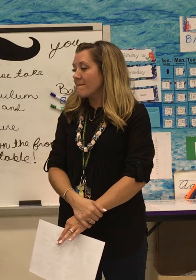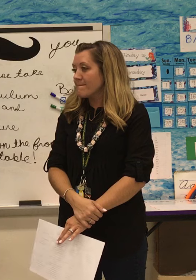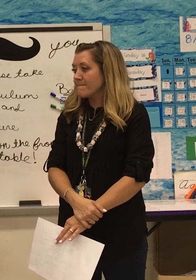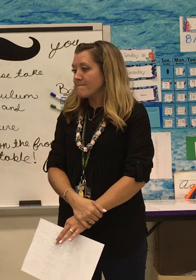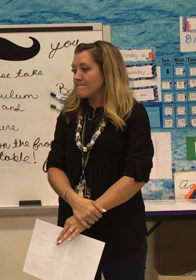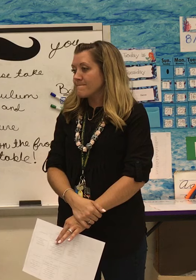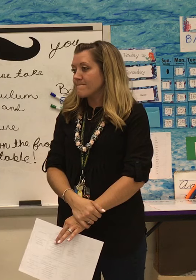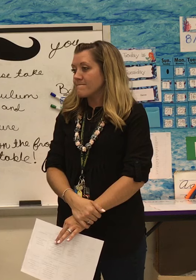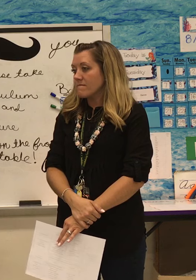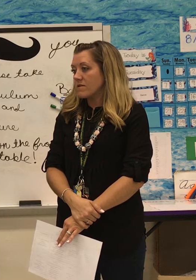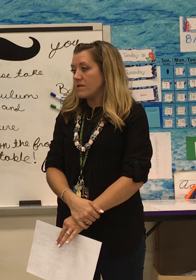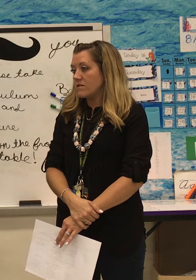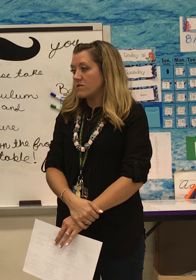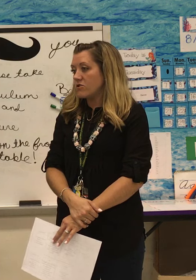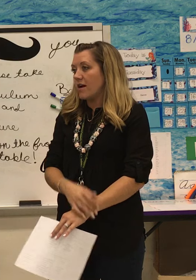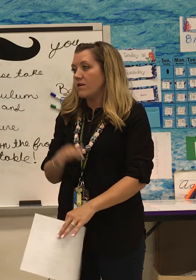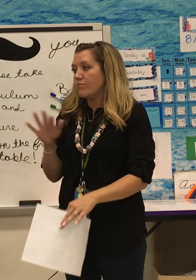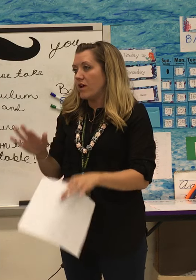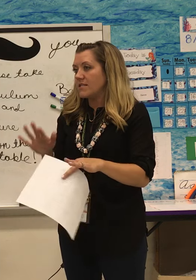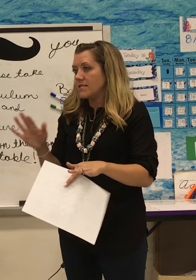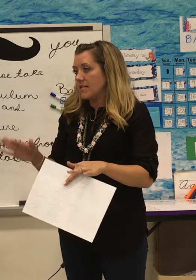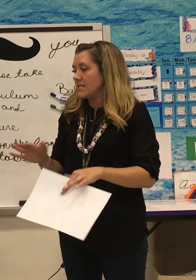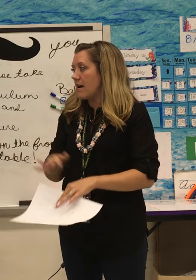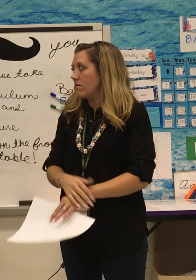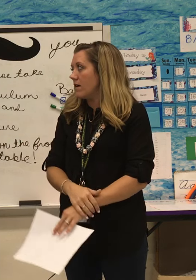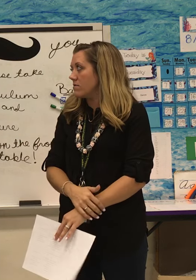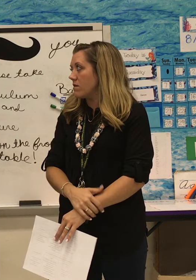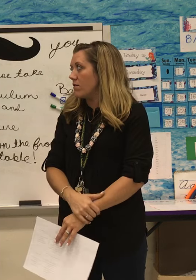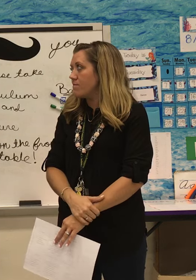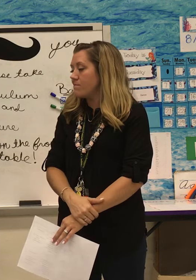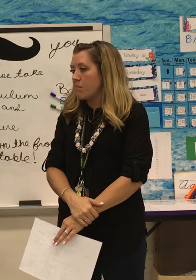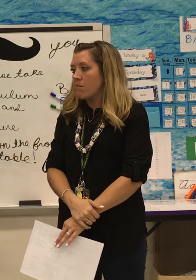have yet to plan them, but